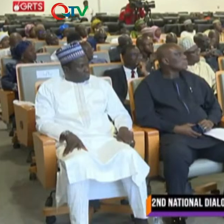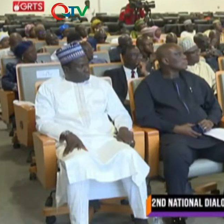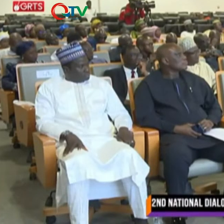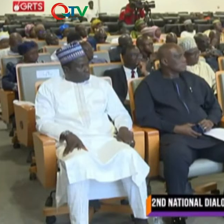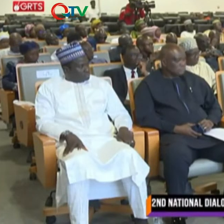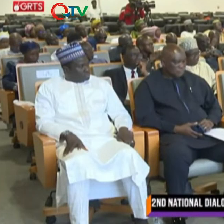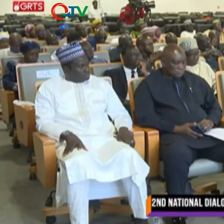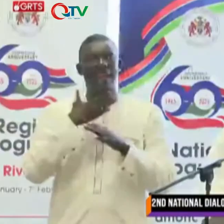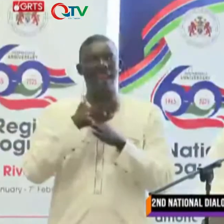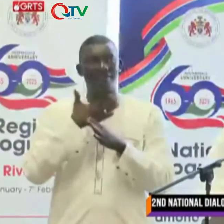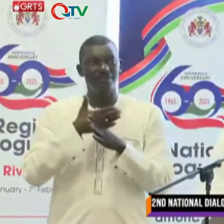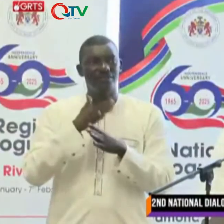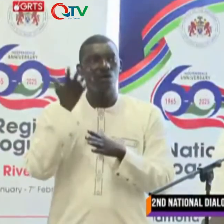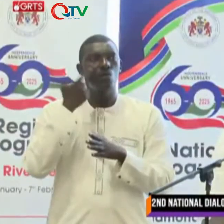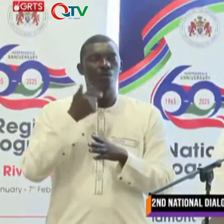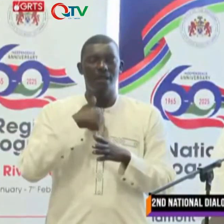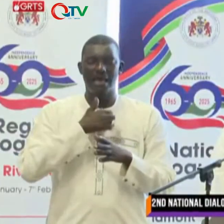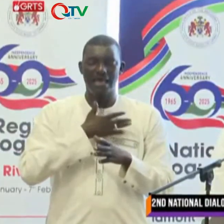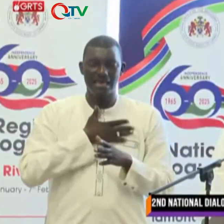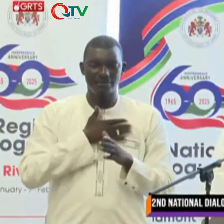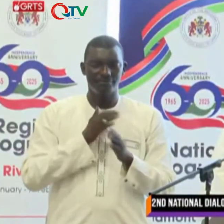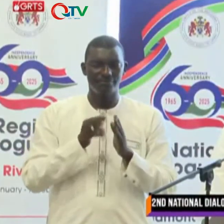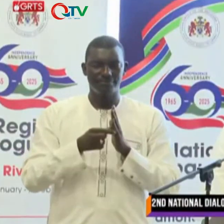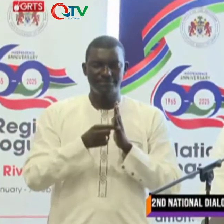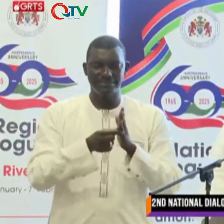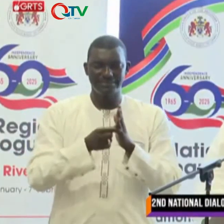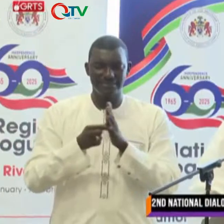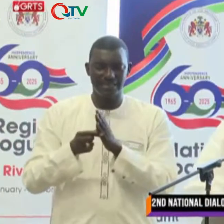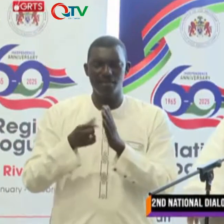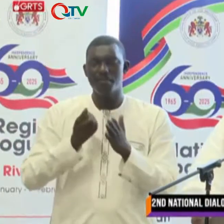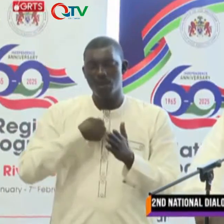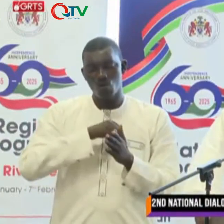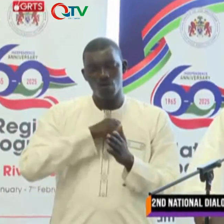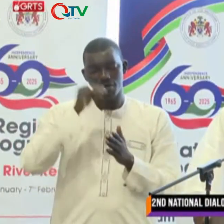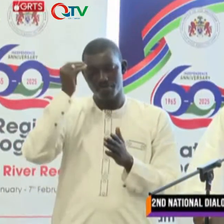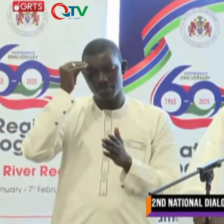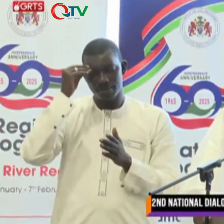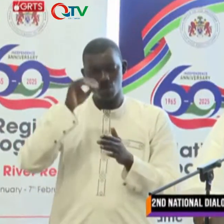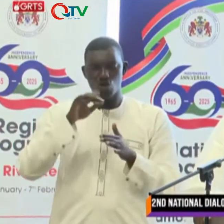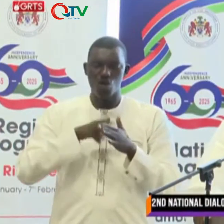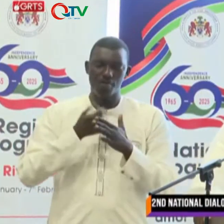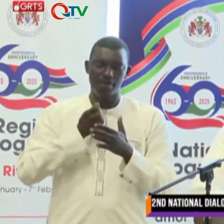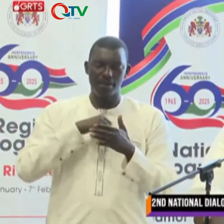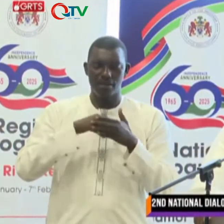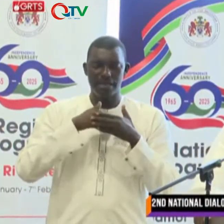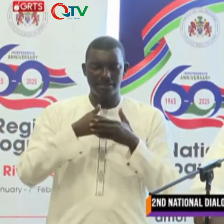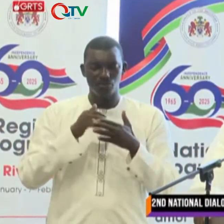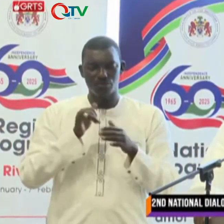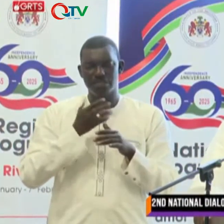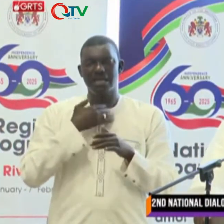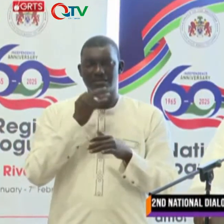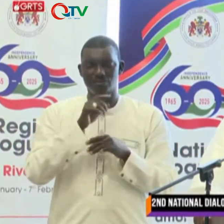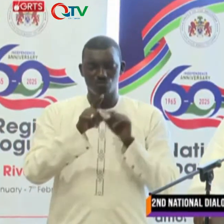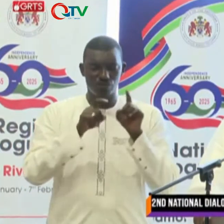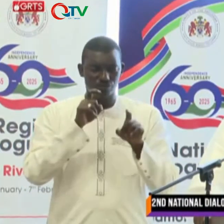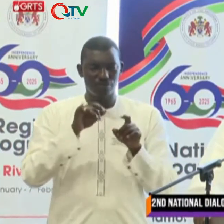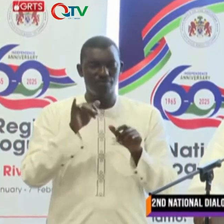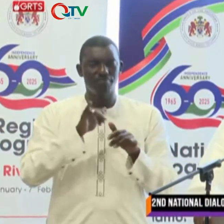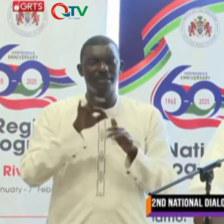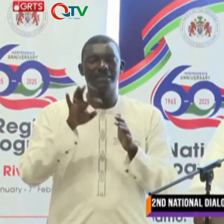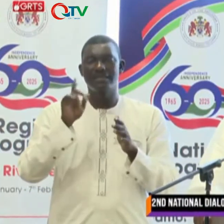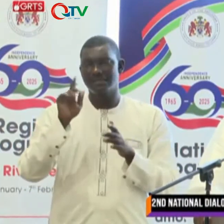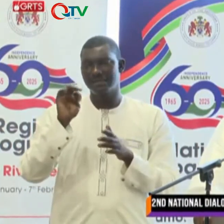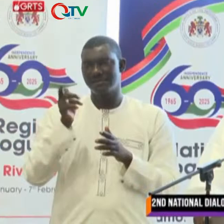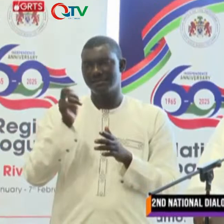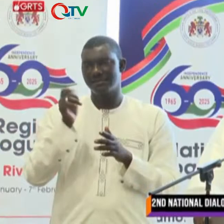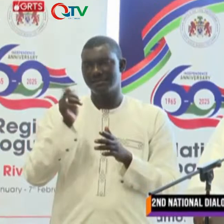so affected when I'm directing my mind to the acts or omissions which are called in question. Hence, a legal duty